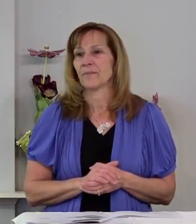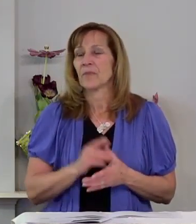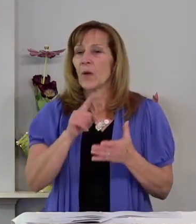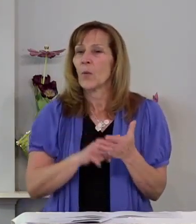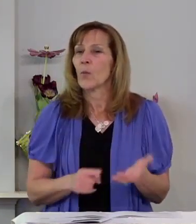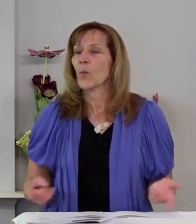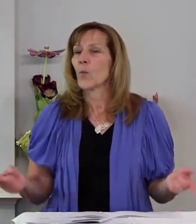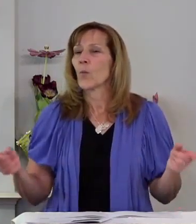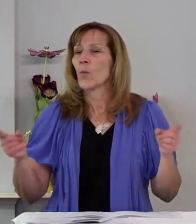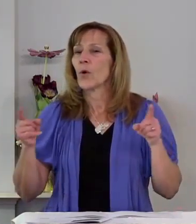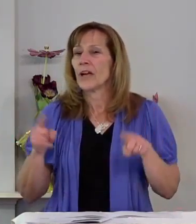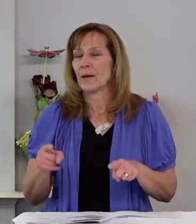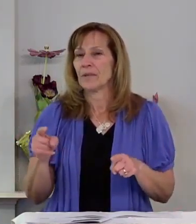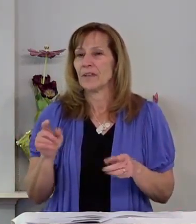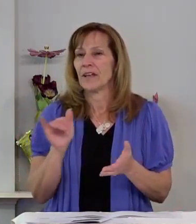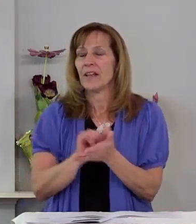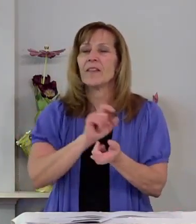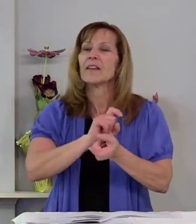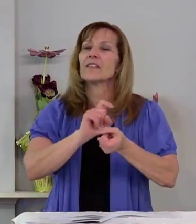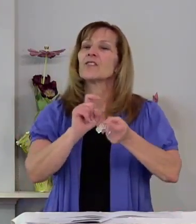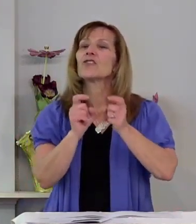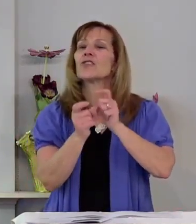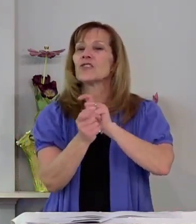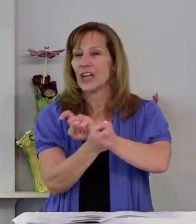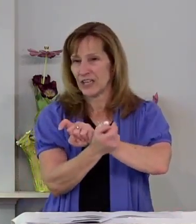What happened that changed